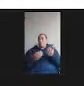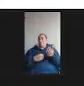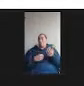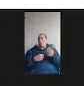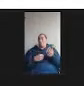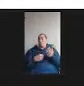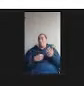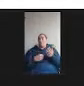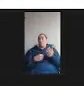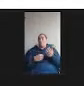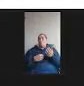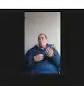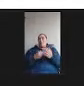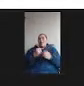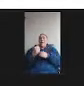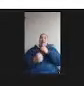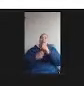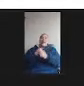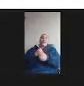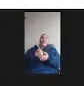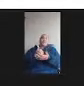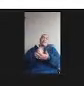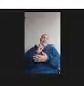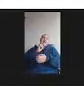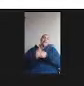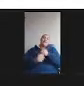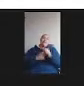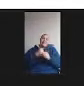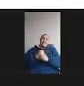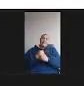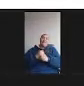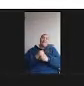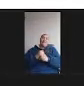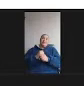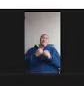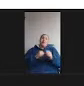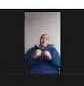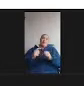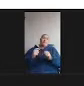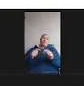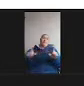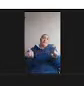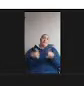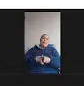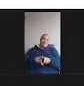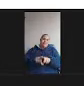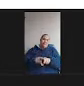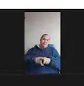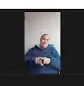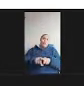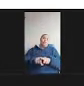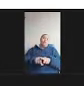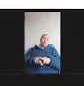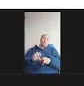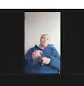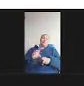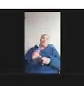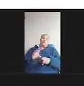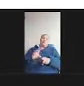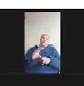the annual sittings every year is exactly more or less the same. So I